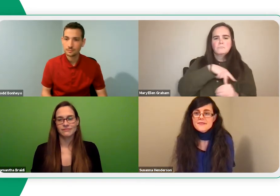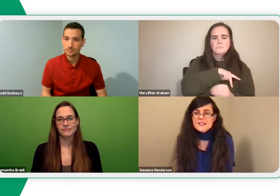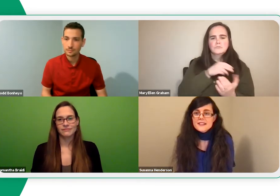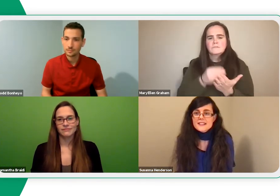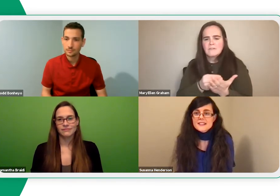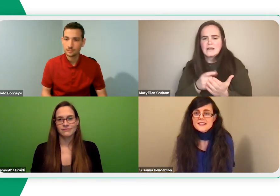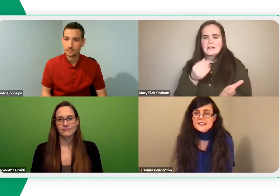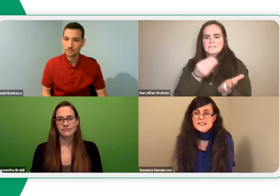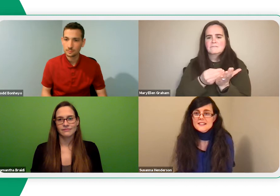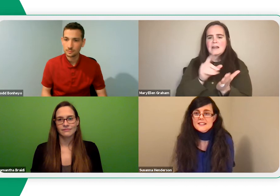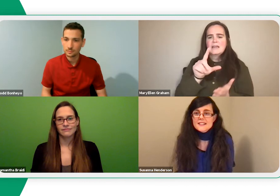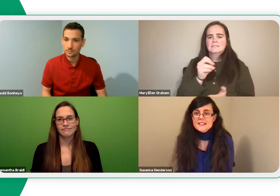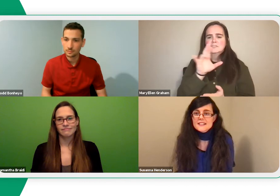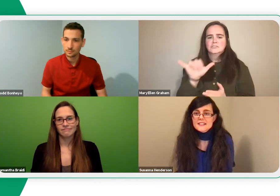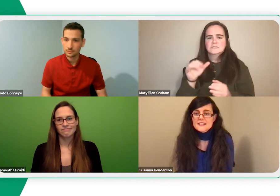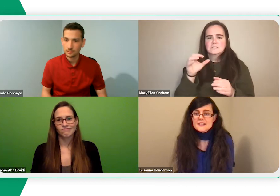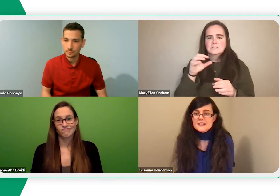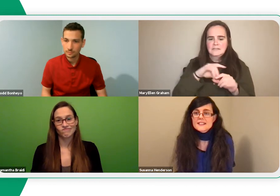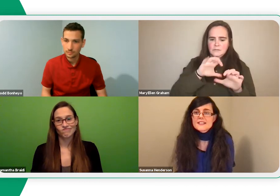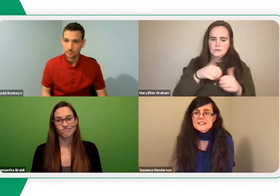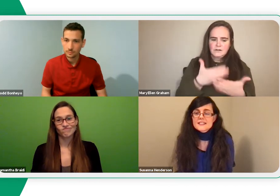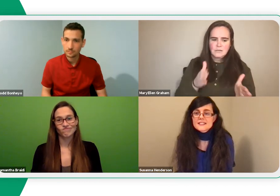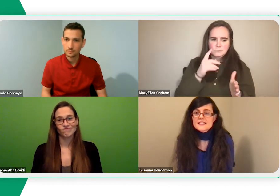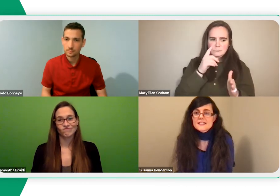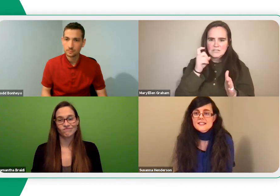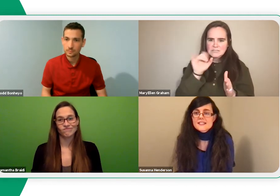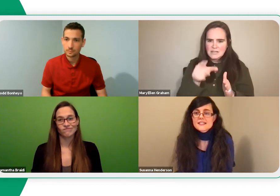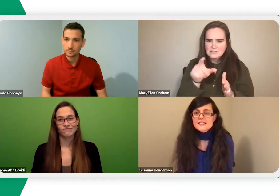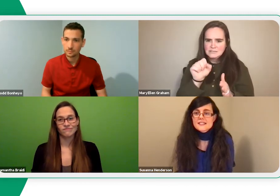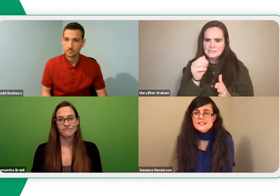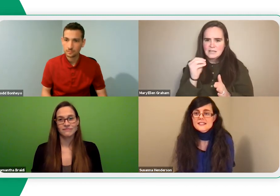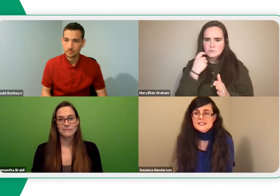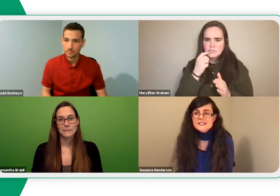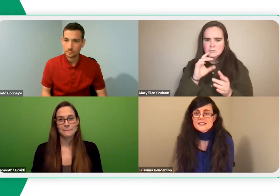How can we bring in more personal financial literacy courses